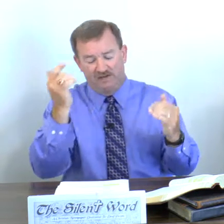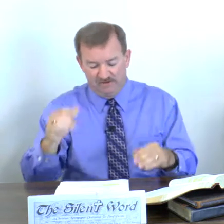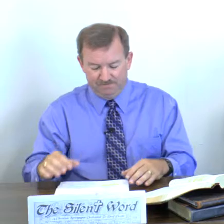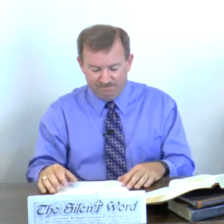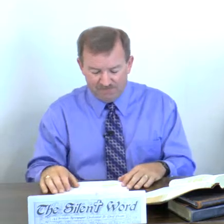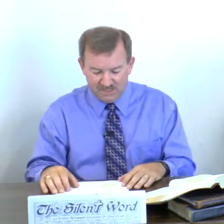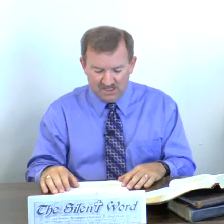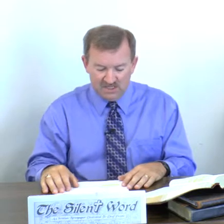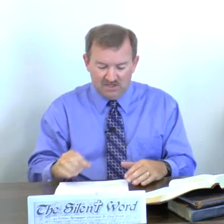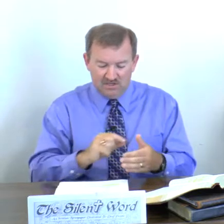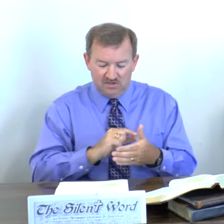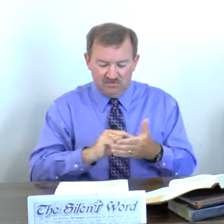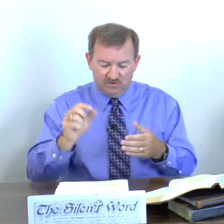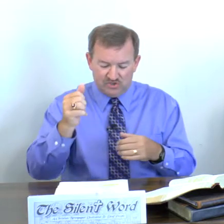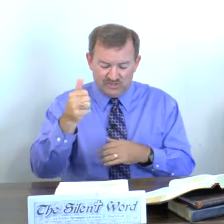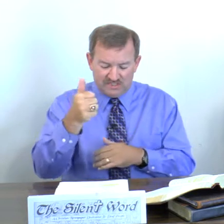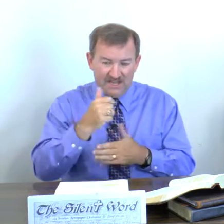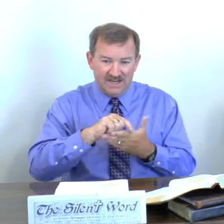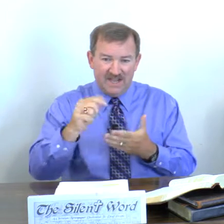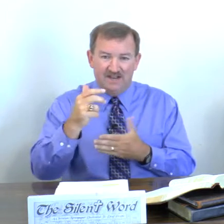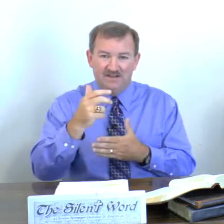heaven. Verses